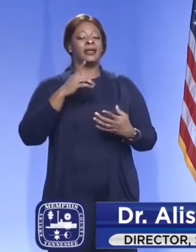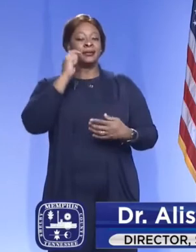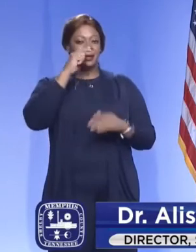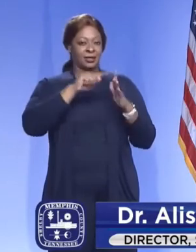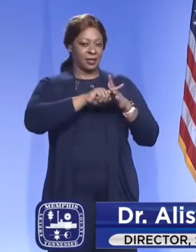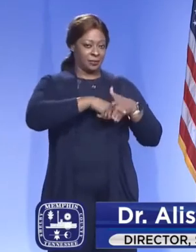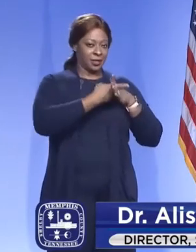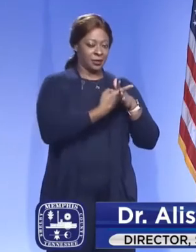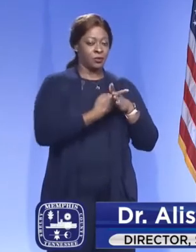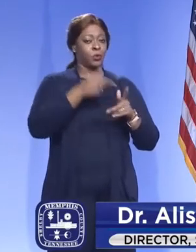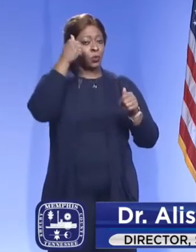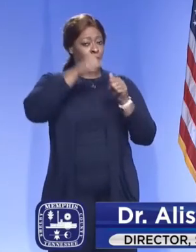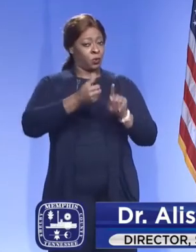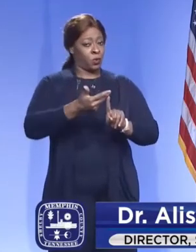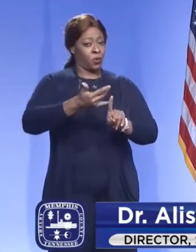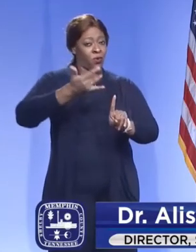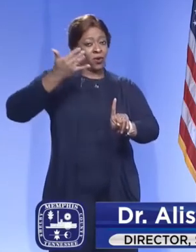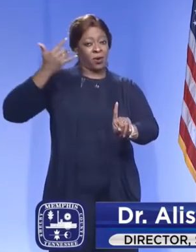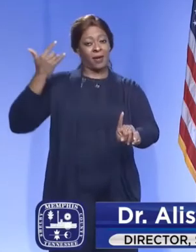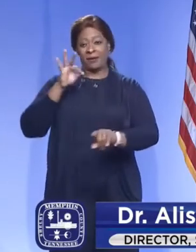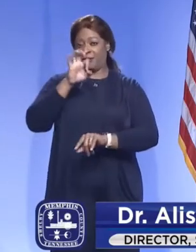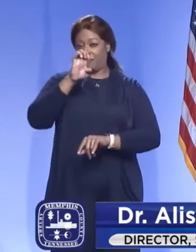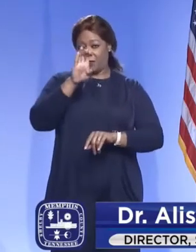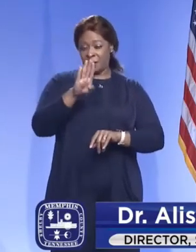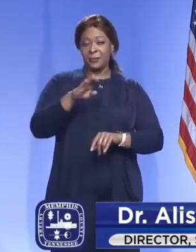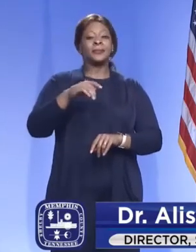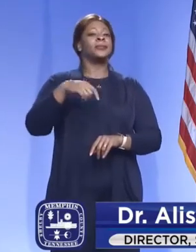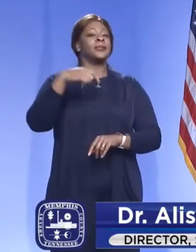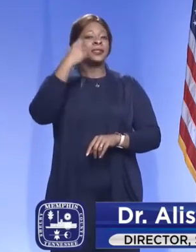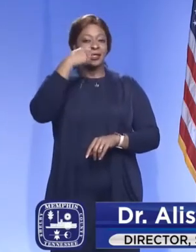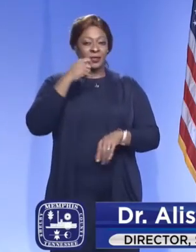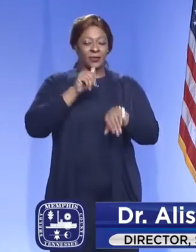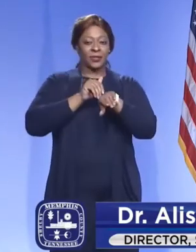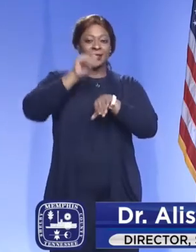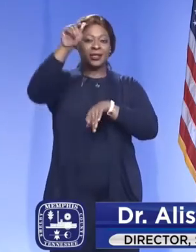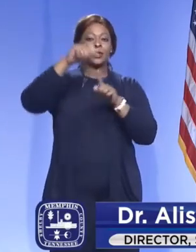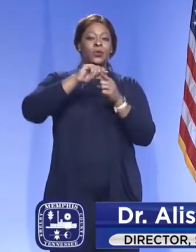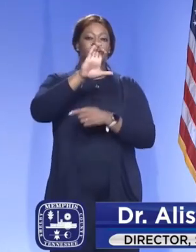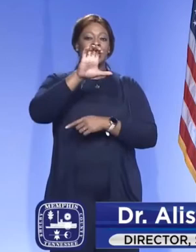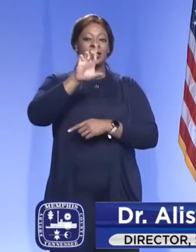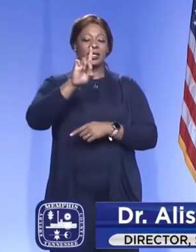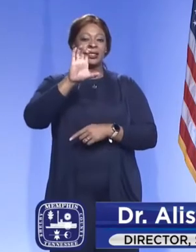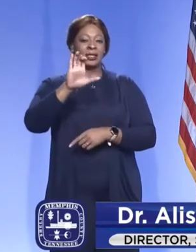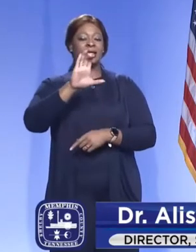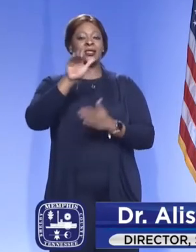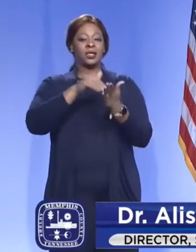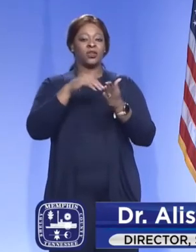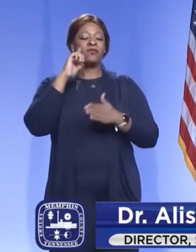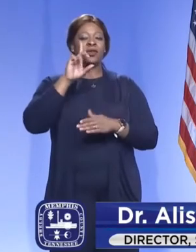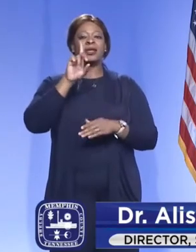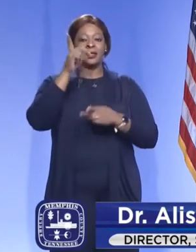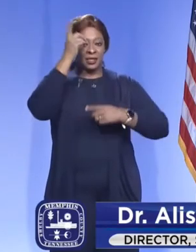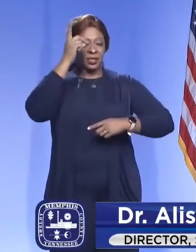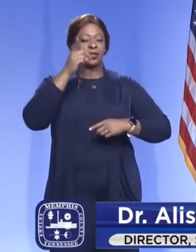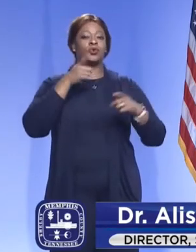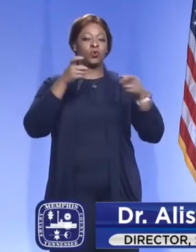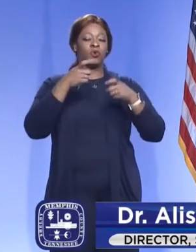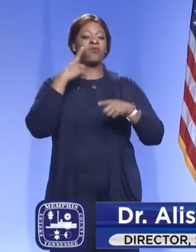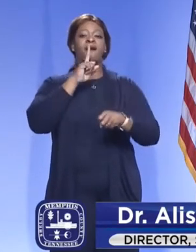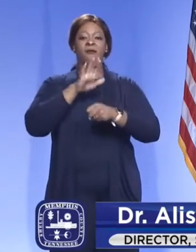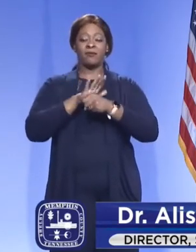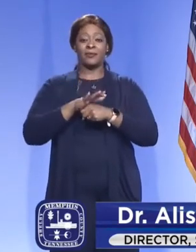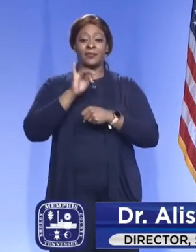And thank you for the question. What we understand after we investigated what had been reported in the media is that